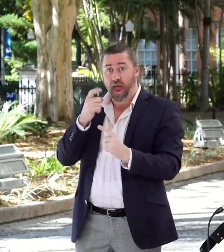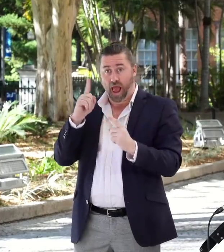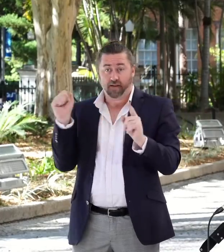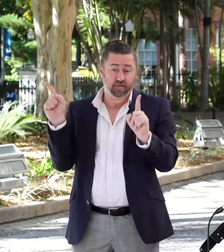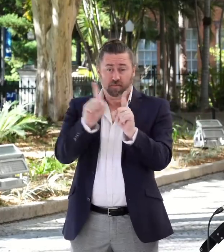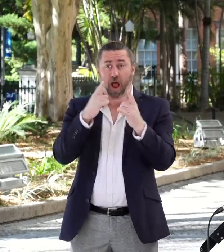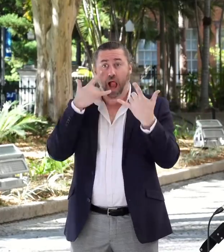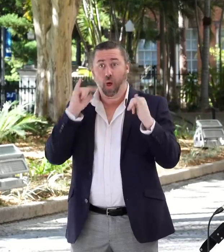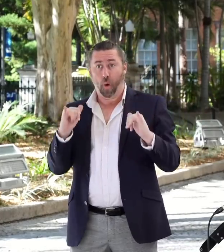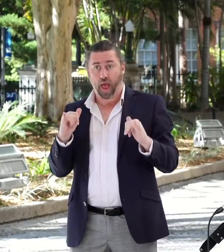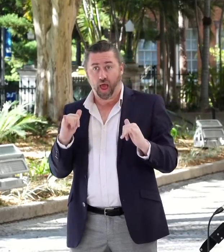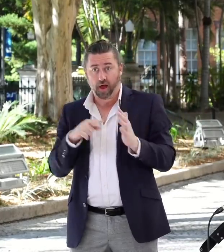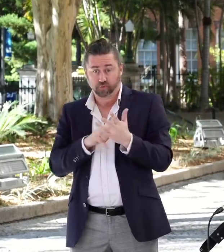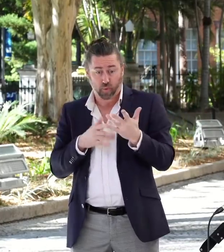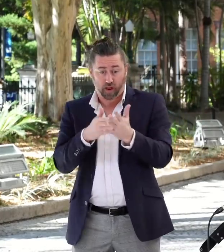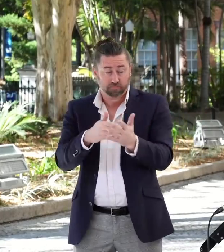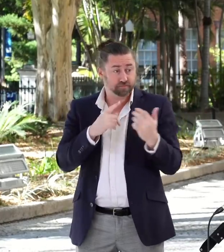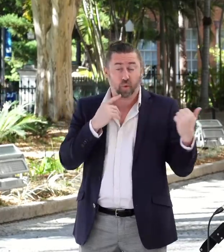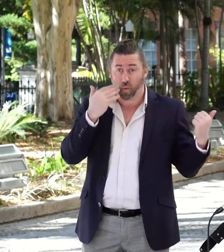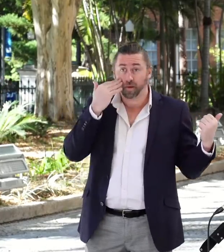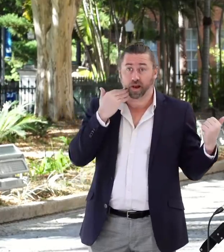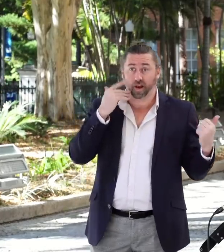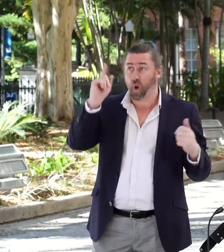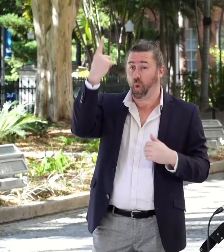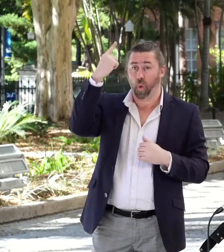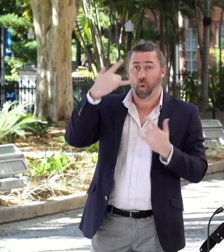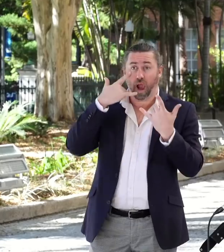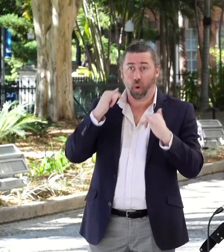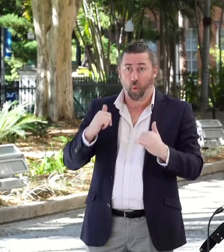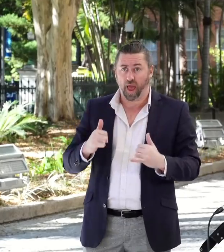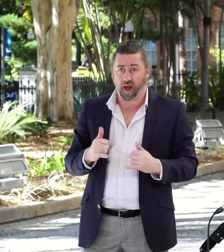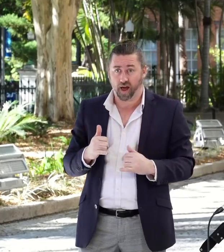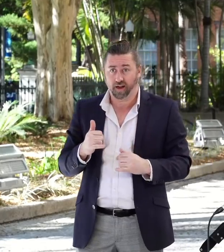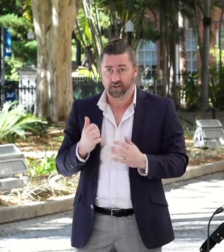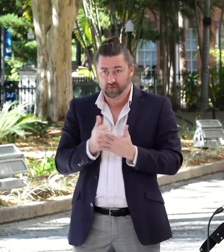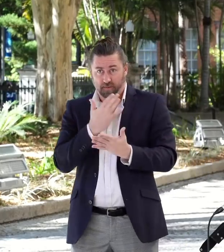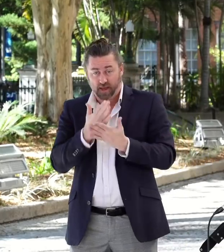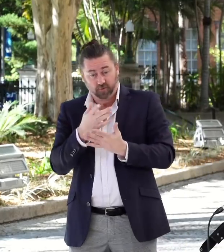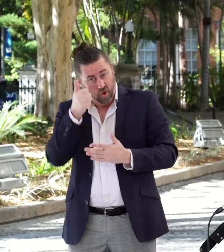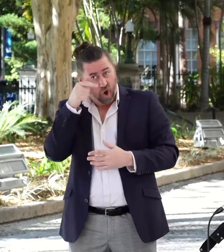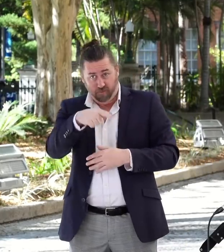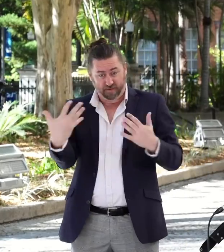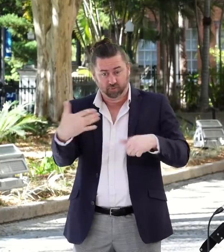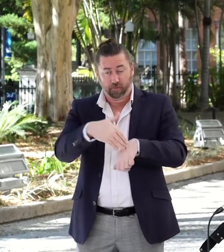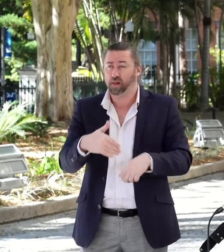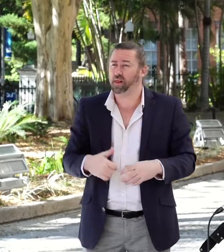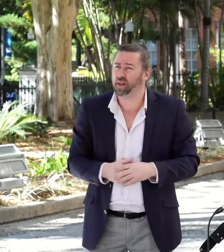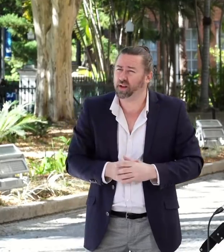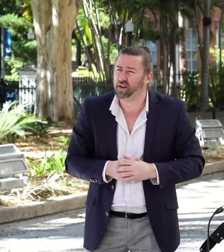Yeah, certainly the female person has had legal representation.